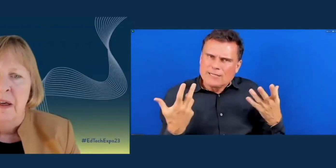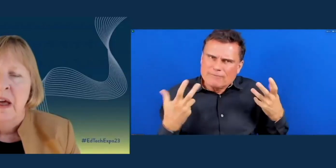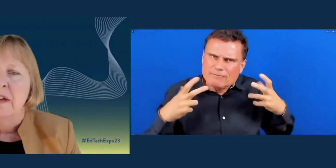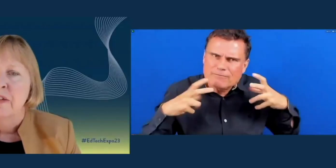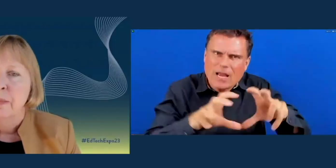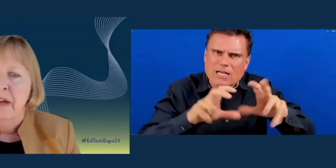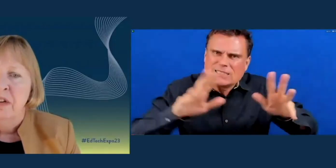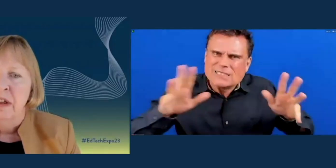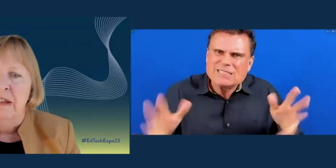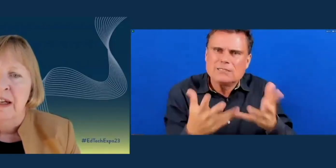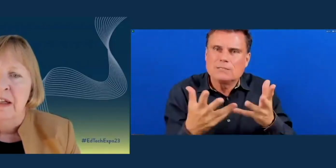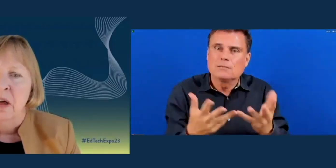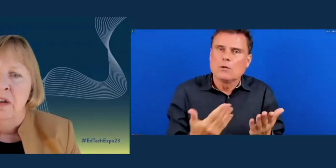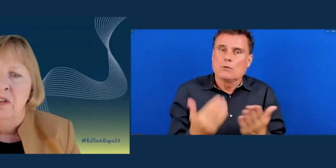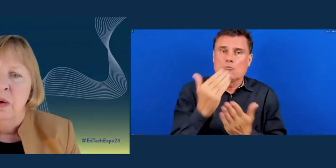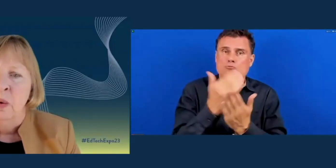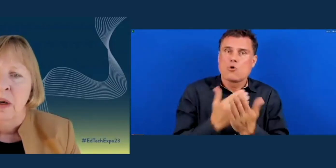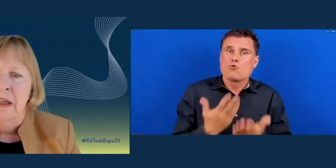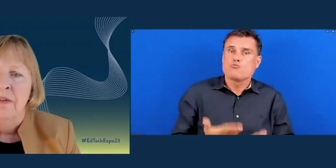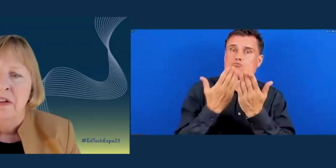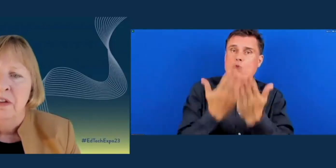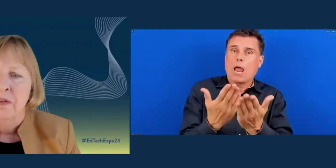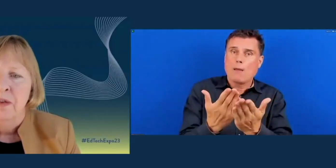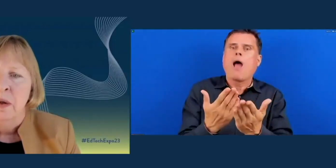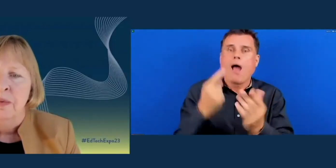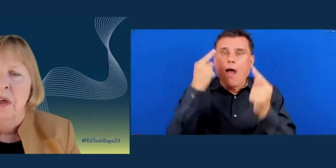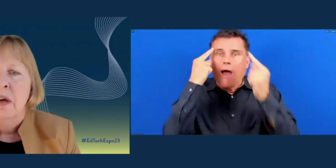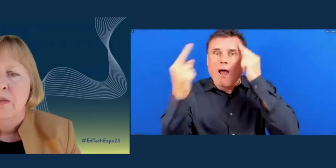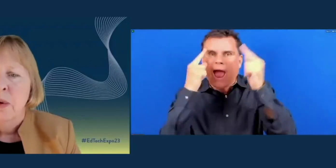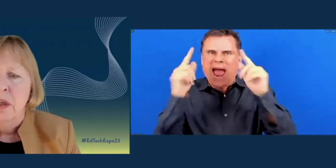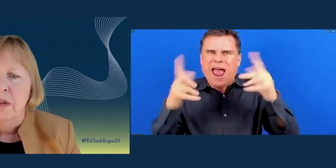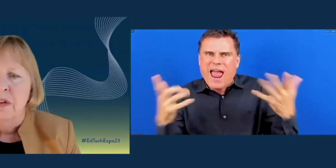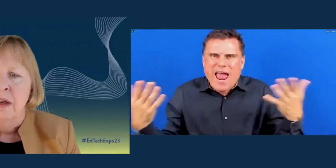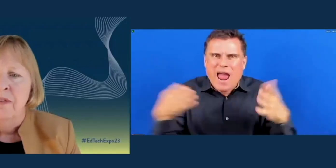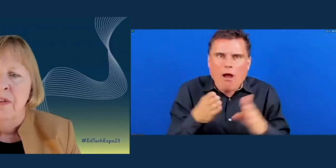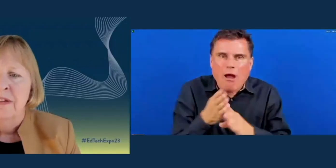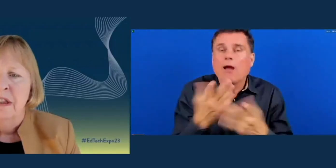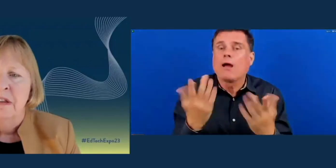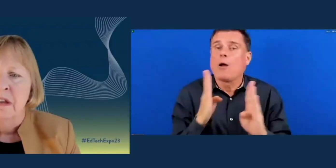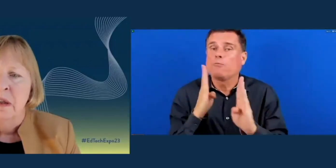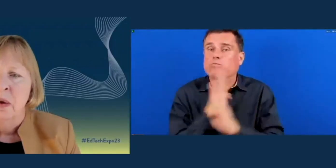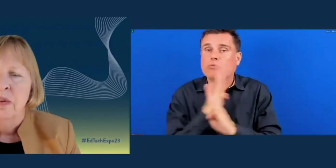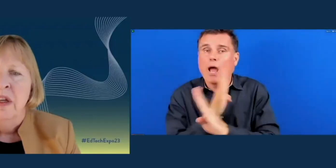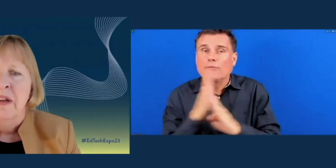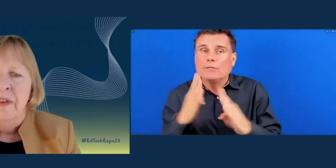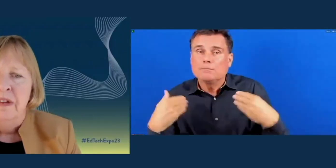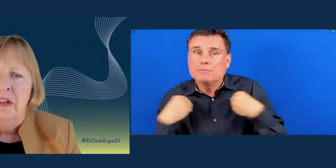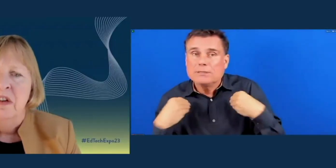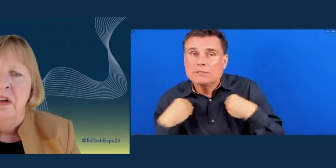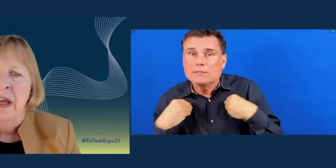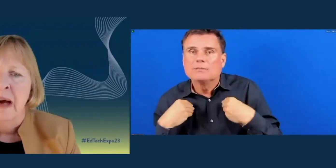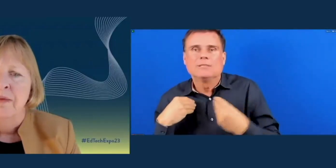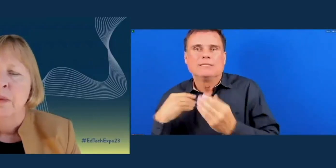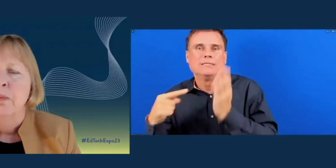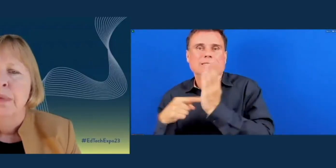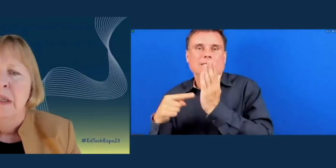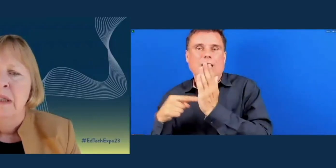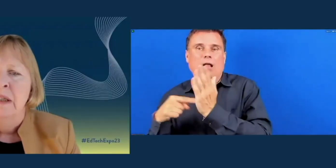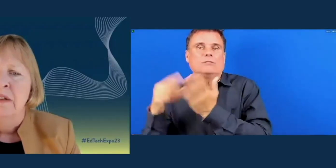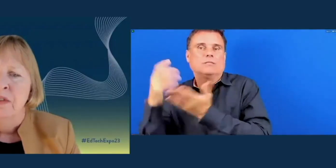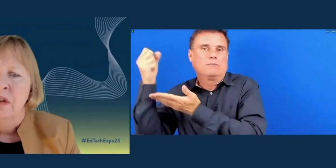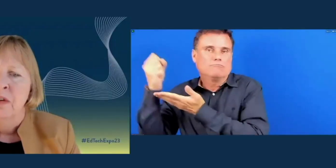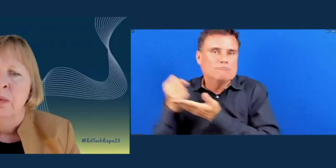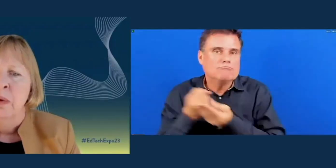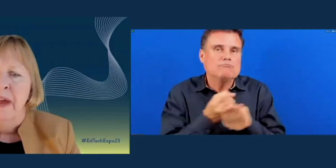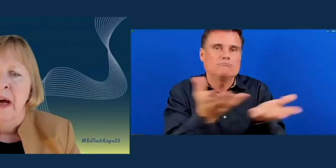sector, especially technology or innovation firms focused on investing to close the digital gap for billions